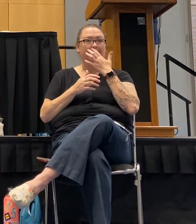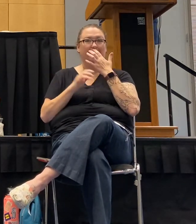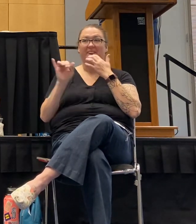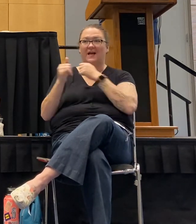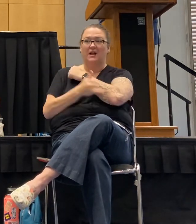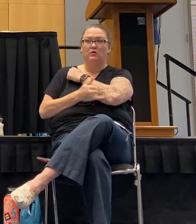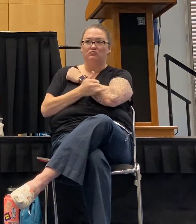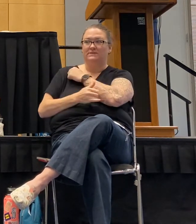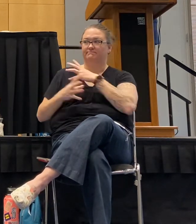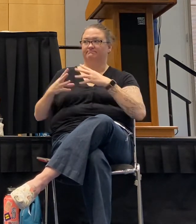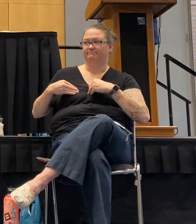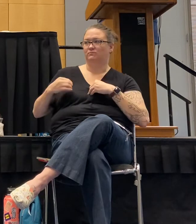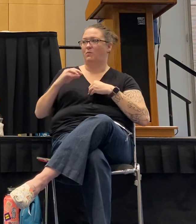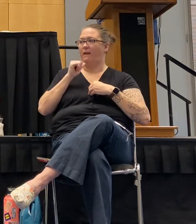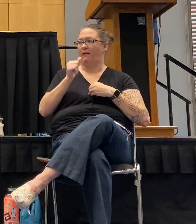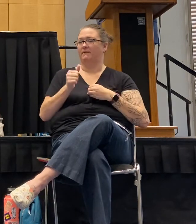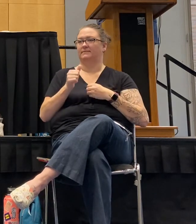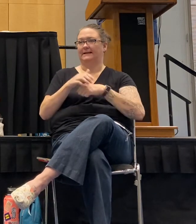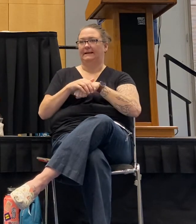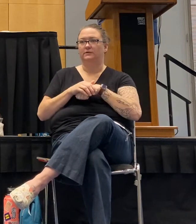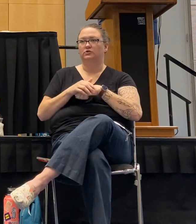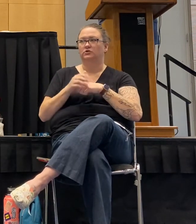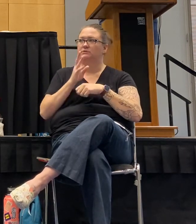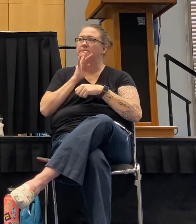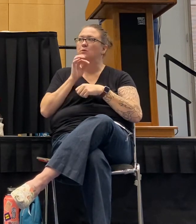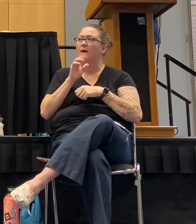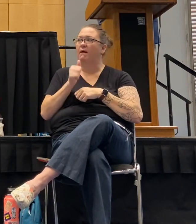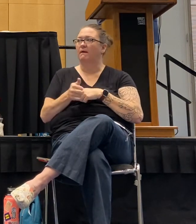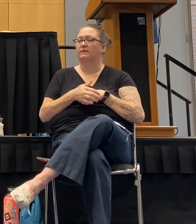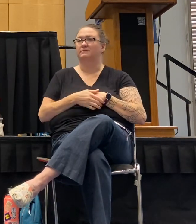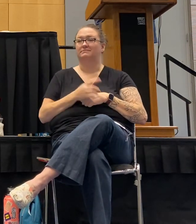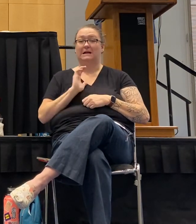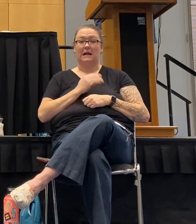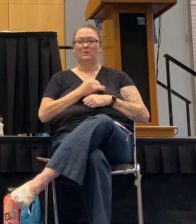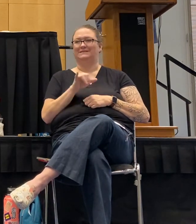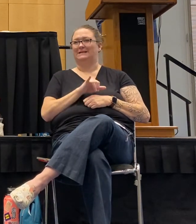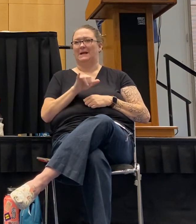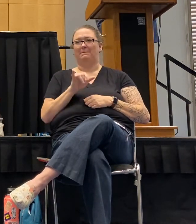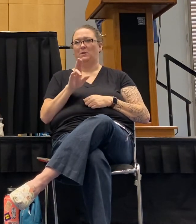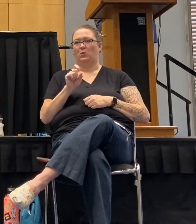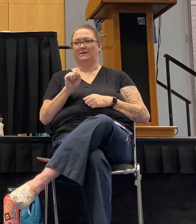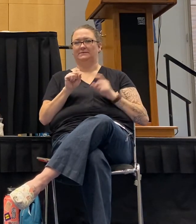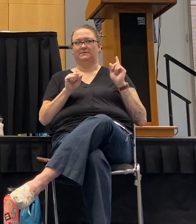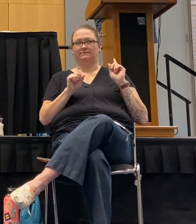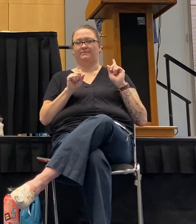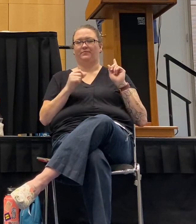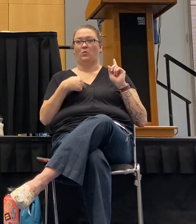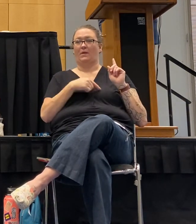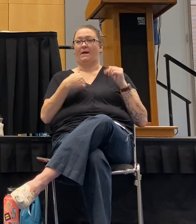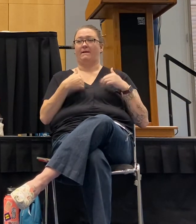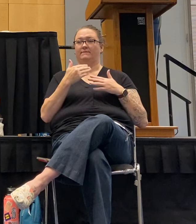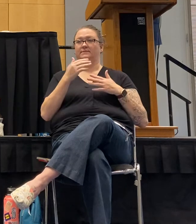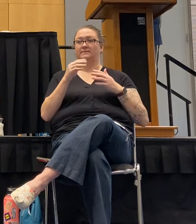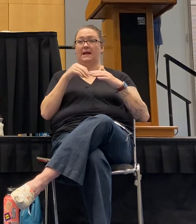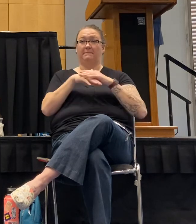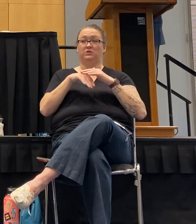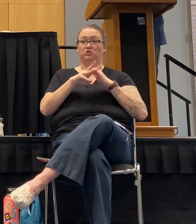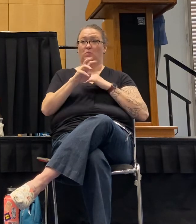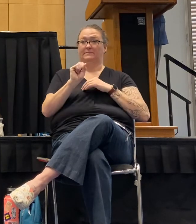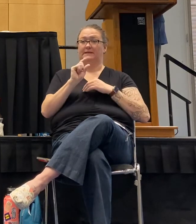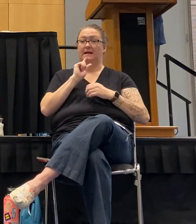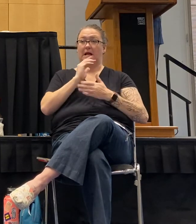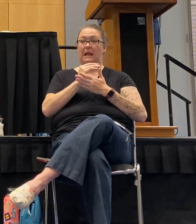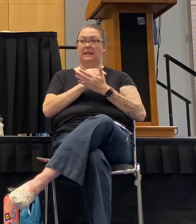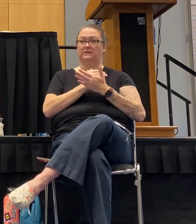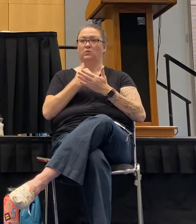that country is predominantly English speaking. And ours is the same as Luis. We have on our admissions website an actual